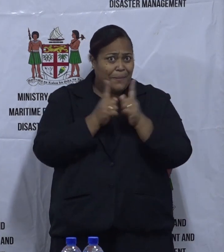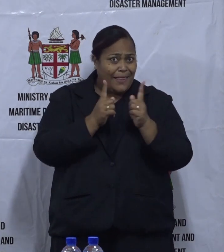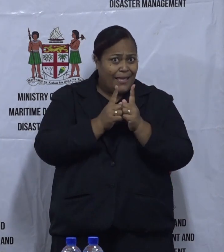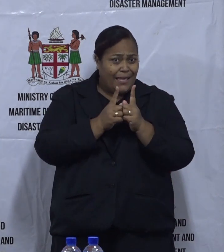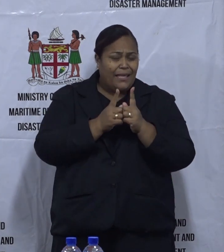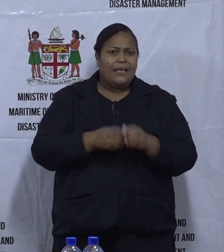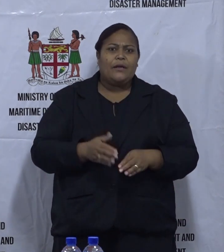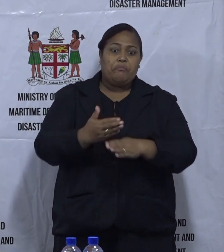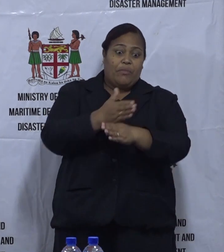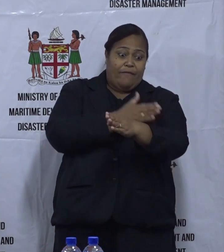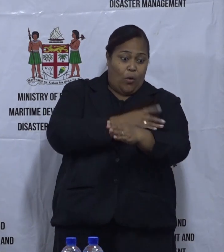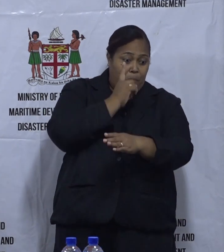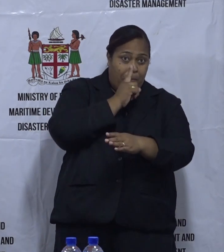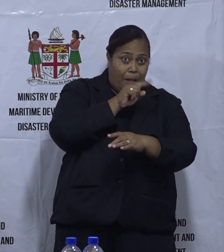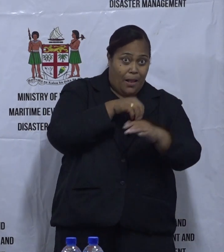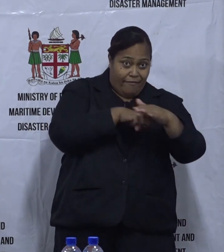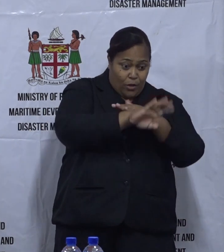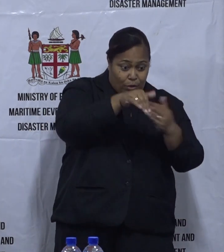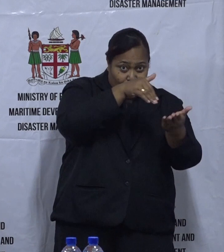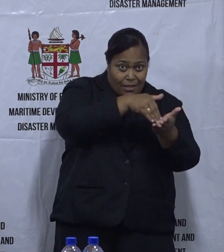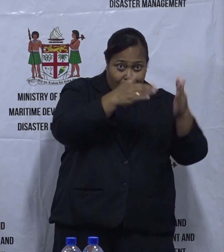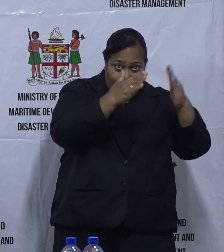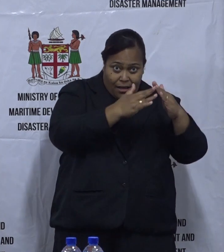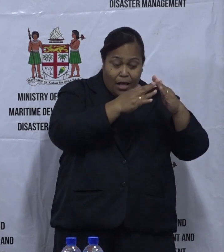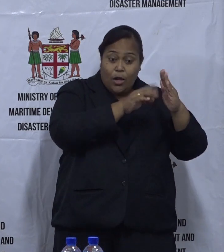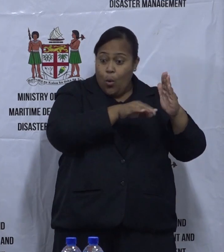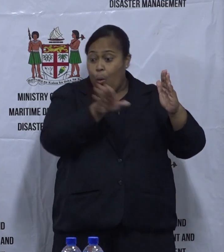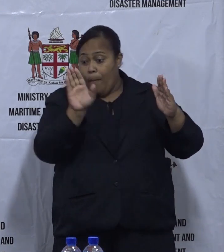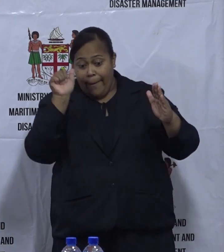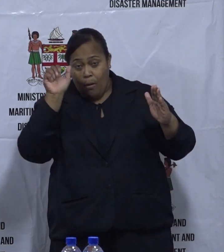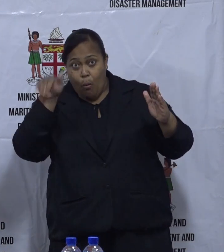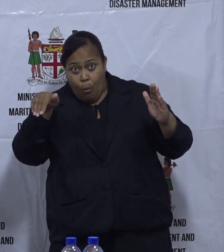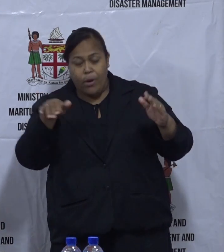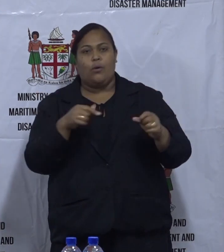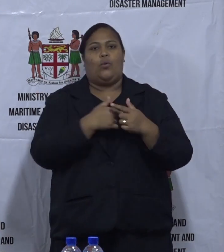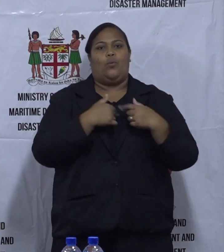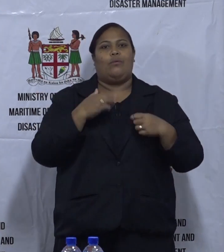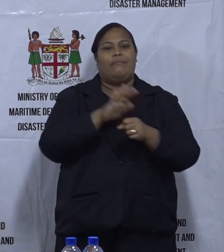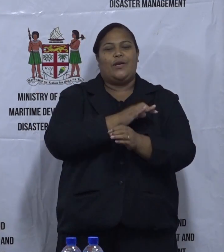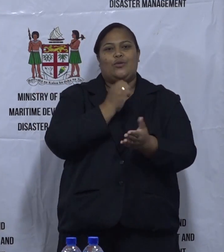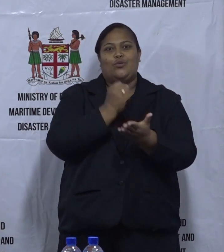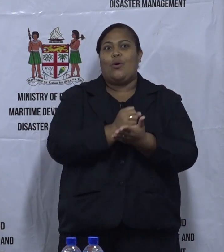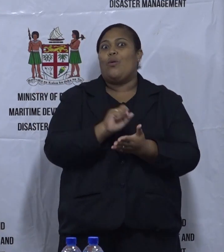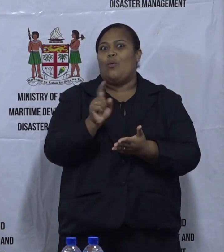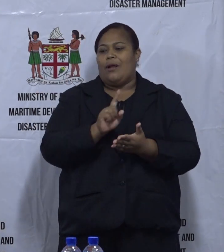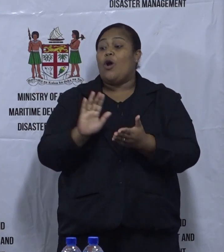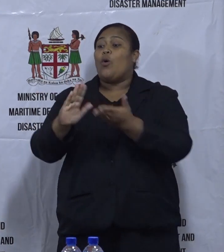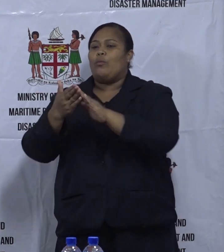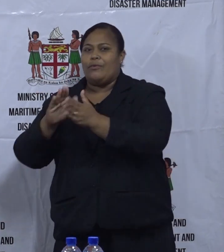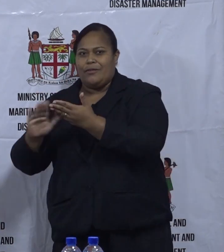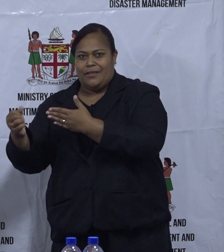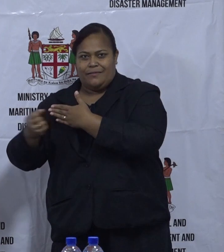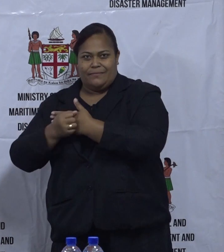before returning people to their respective communities, we have to ensure that their communities are